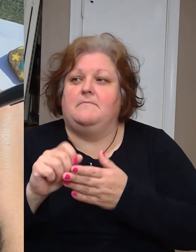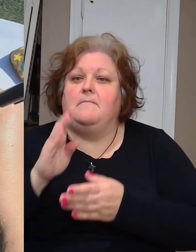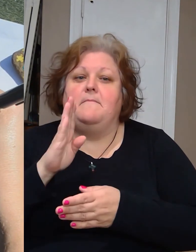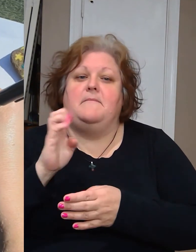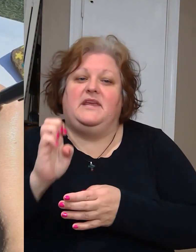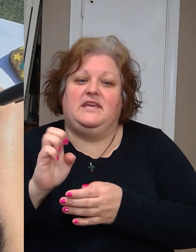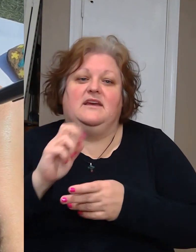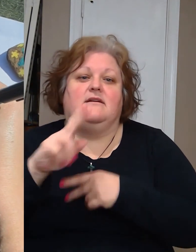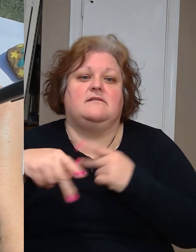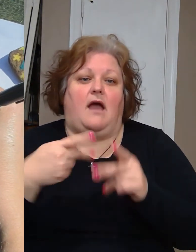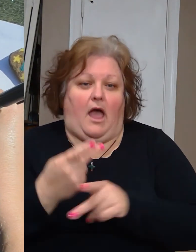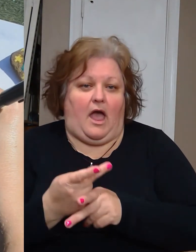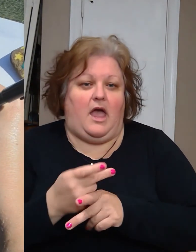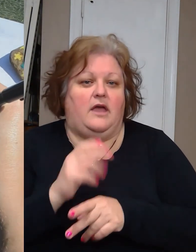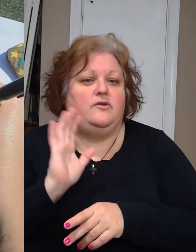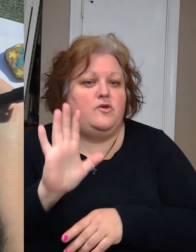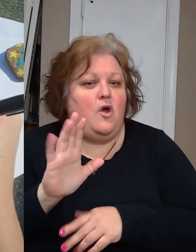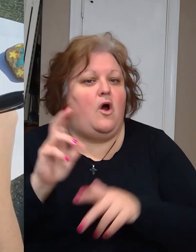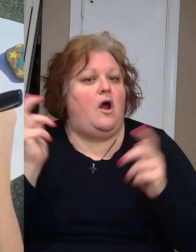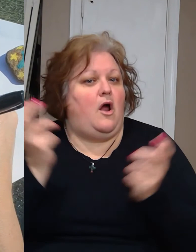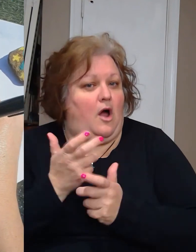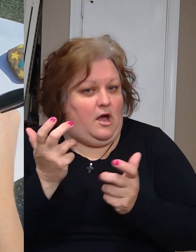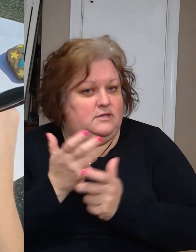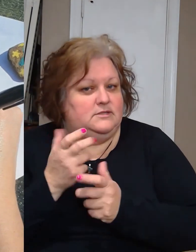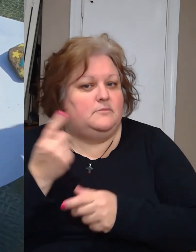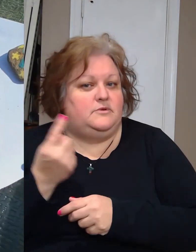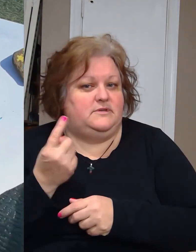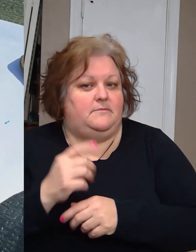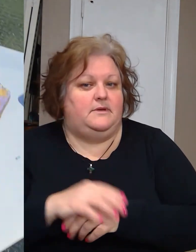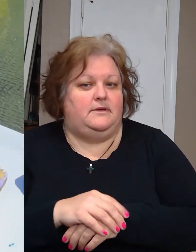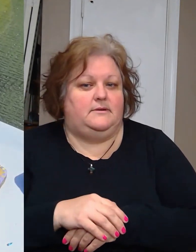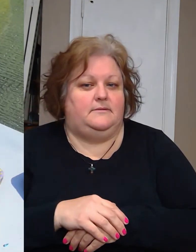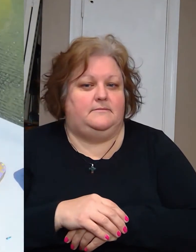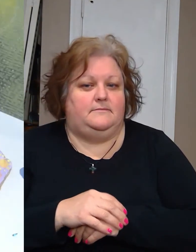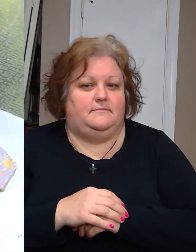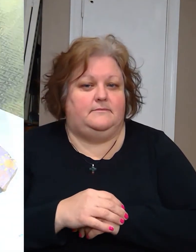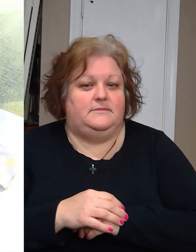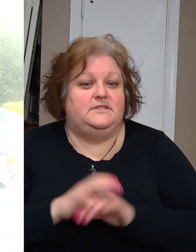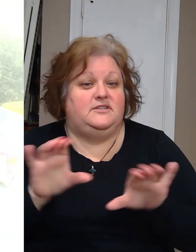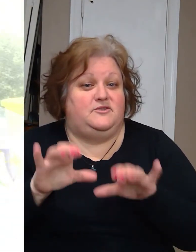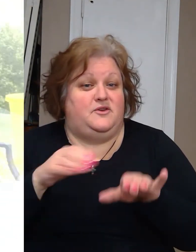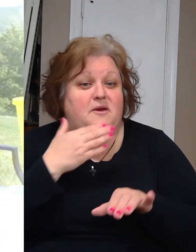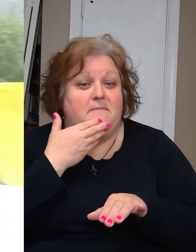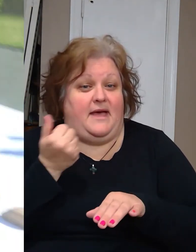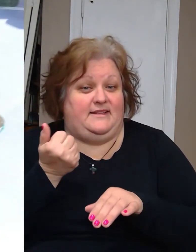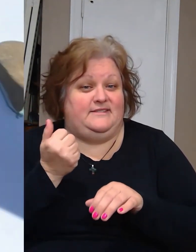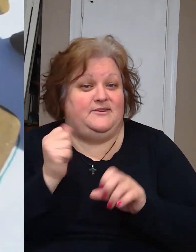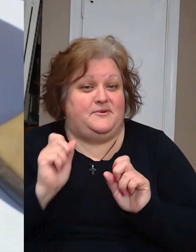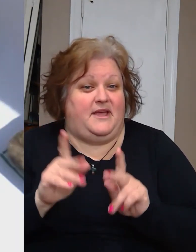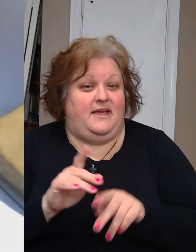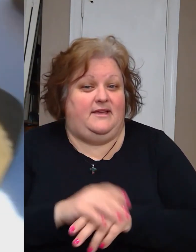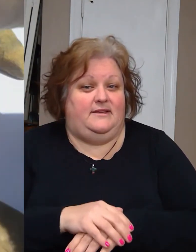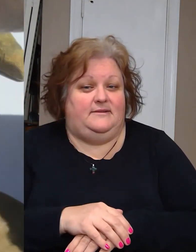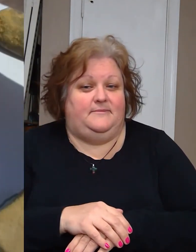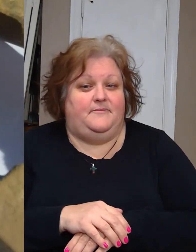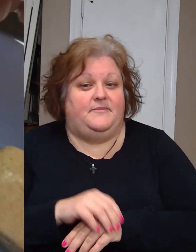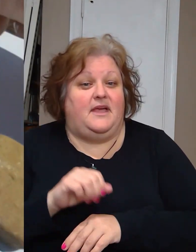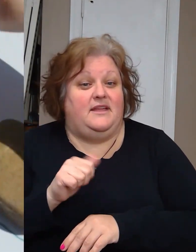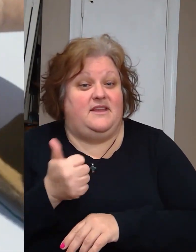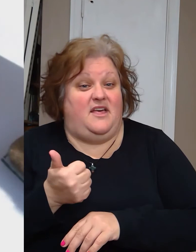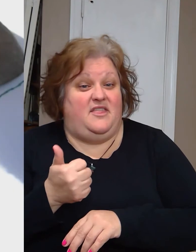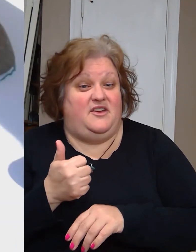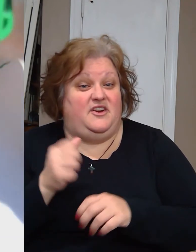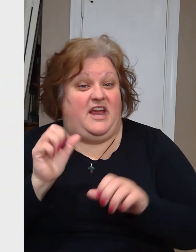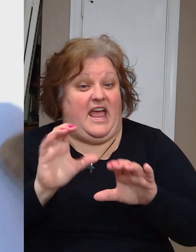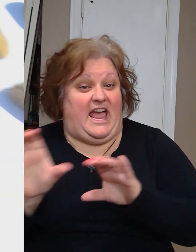you're awesome. Parker wouldn't allow me to do that, but do your best.